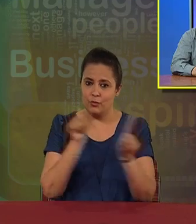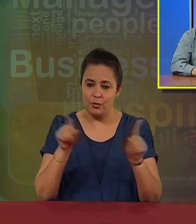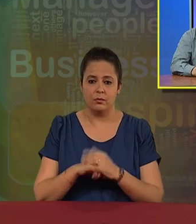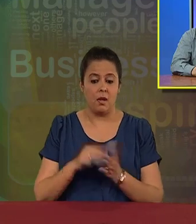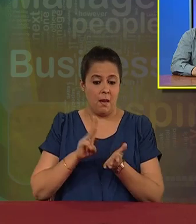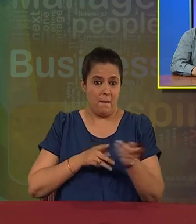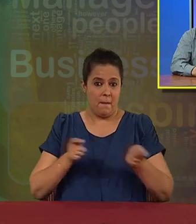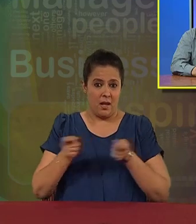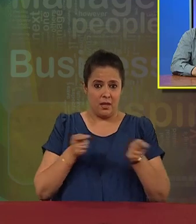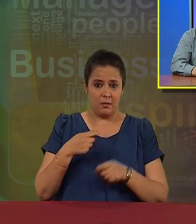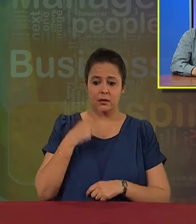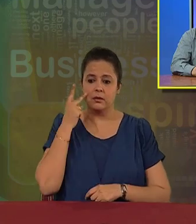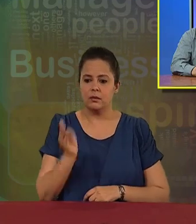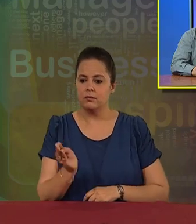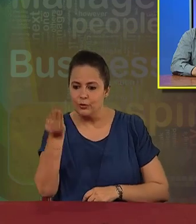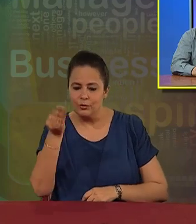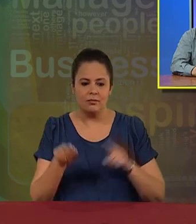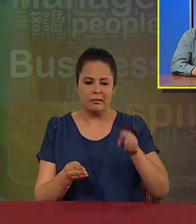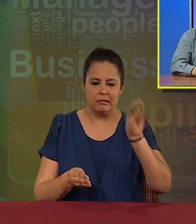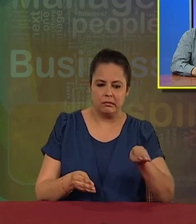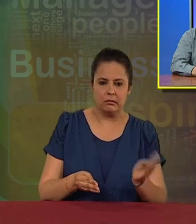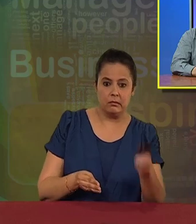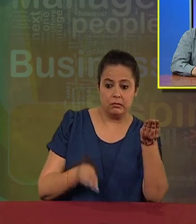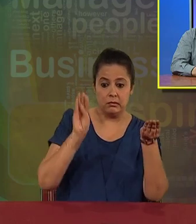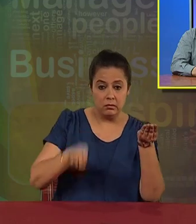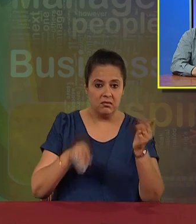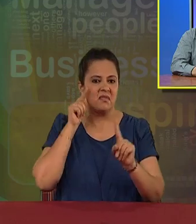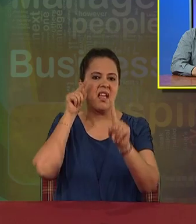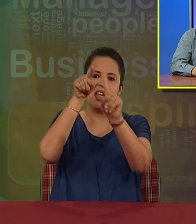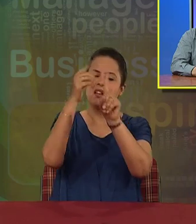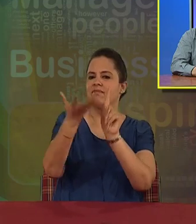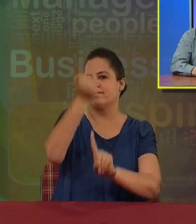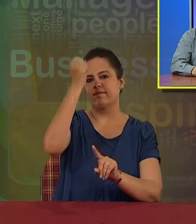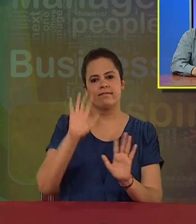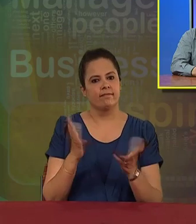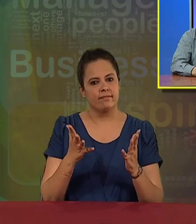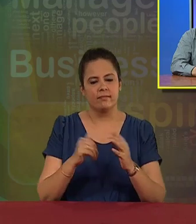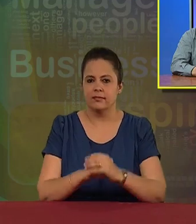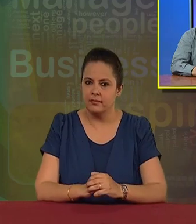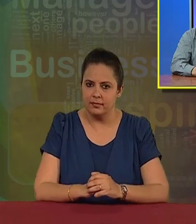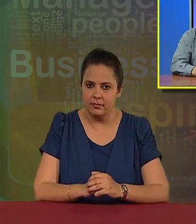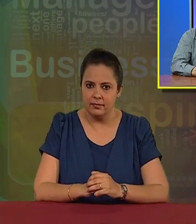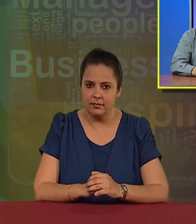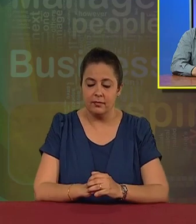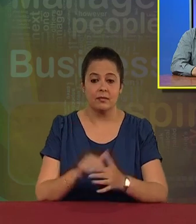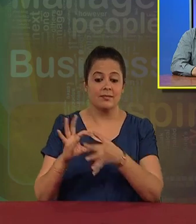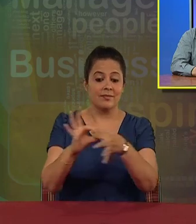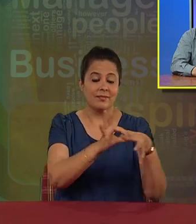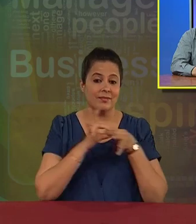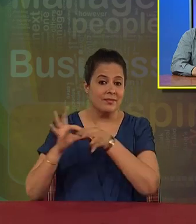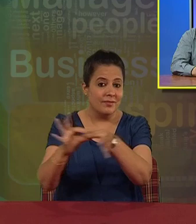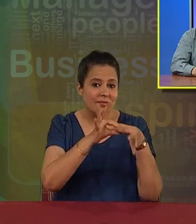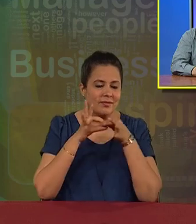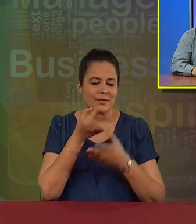discriminating among all the employees, then it will not be able to get whatever targets they have set in. The relationship will not be